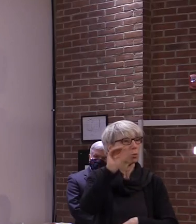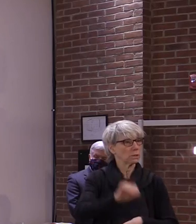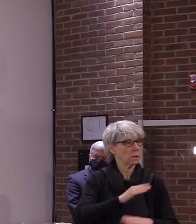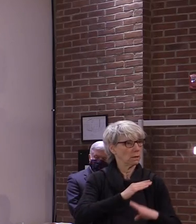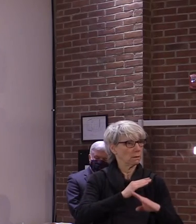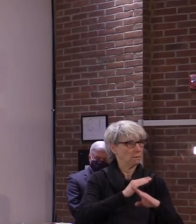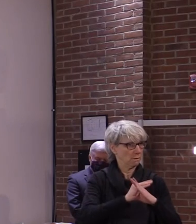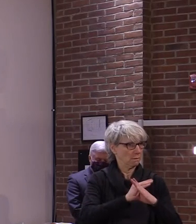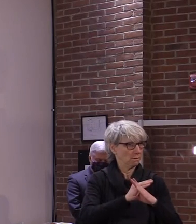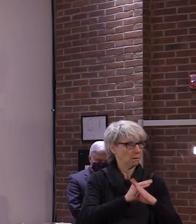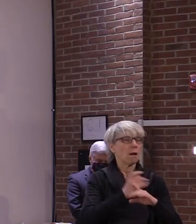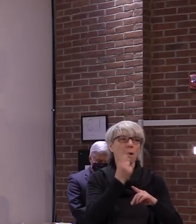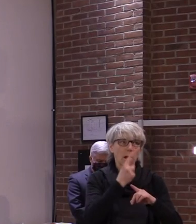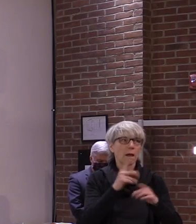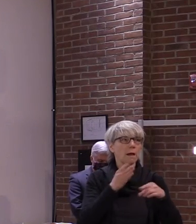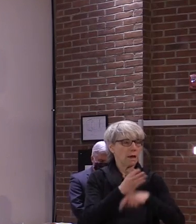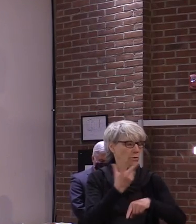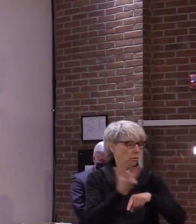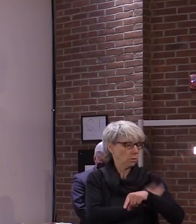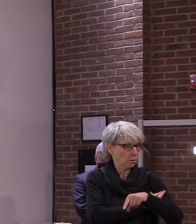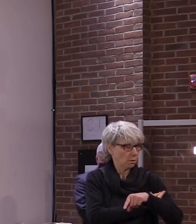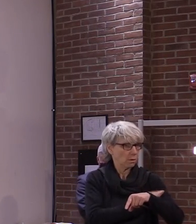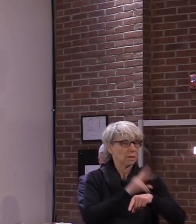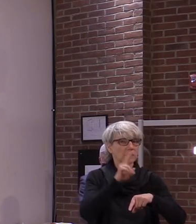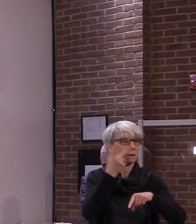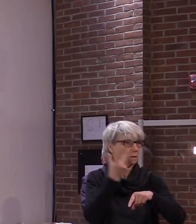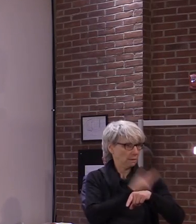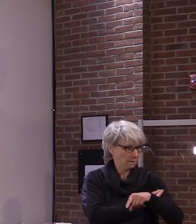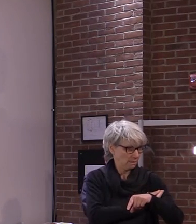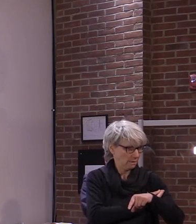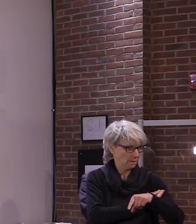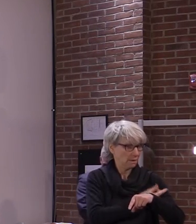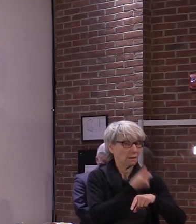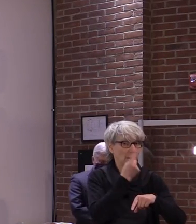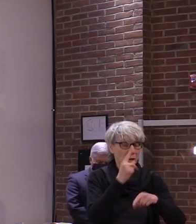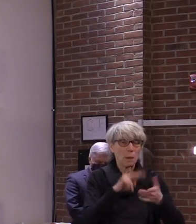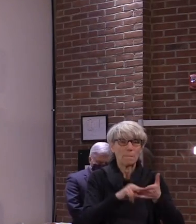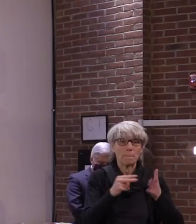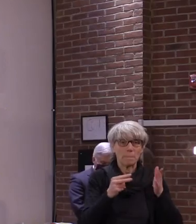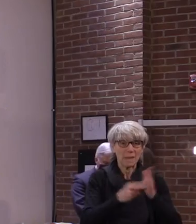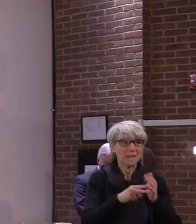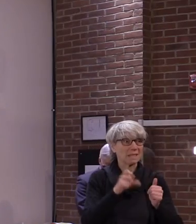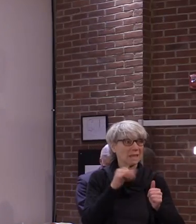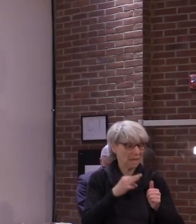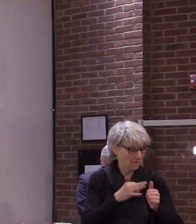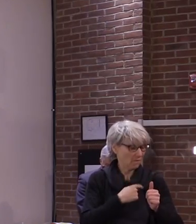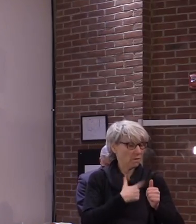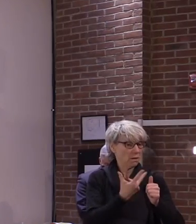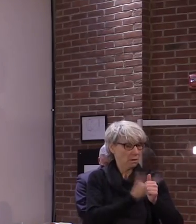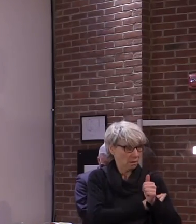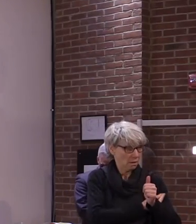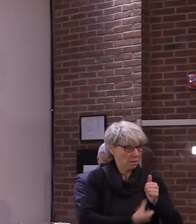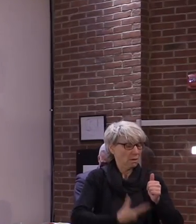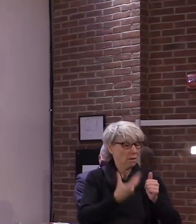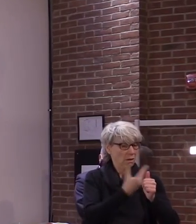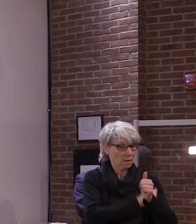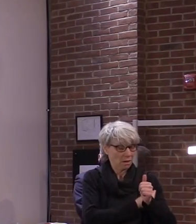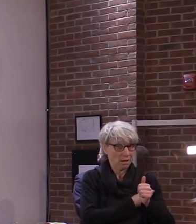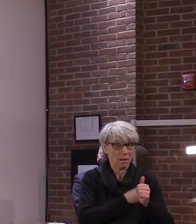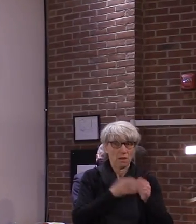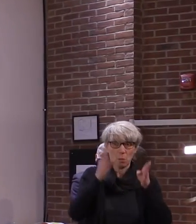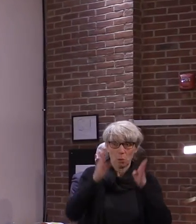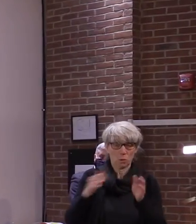reduce a person's risk of getting COVID-19 by over 95%. In the vaccine world, this is